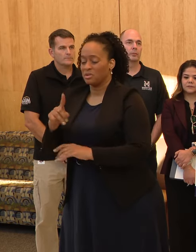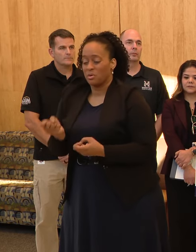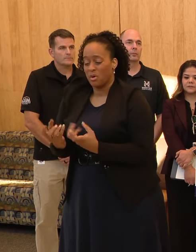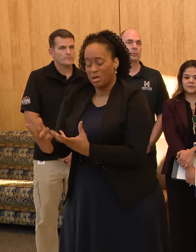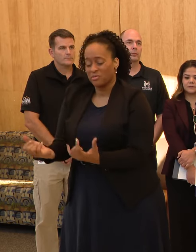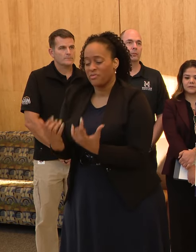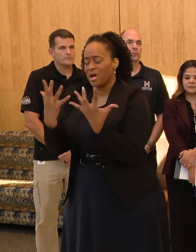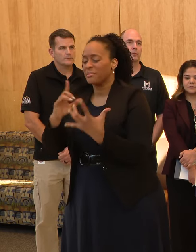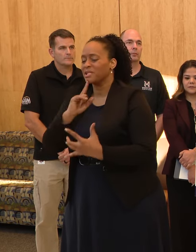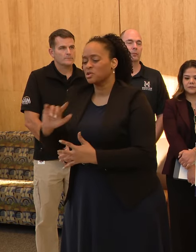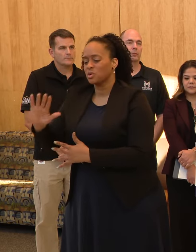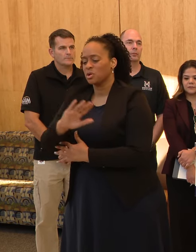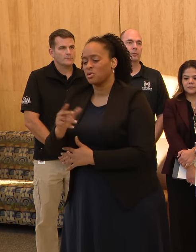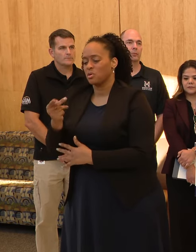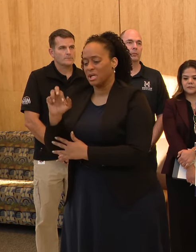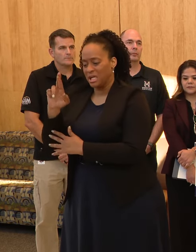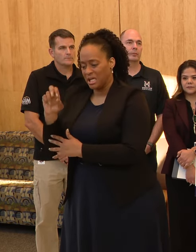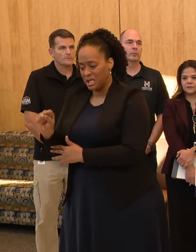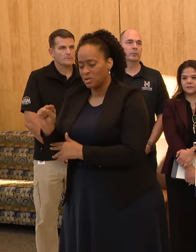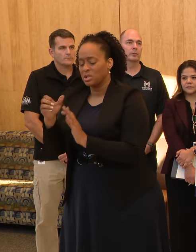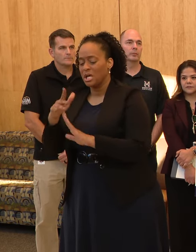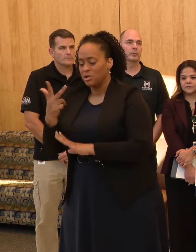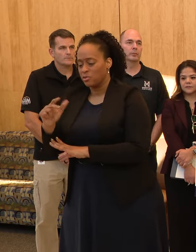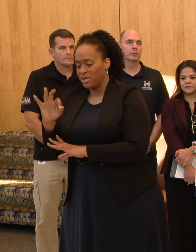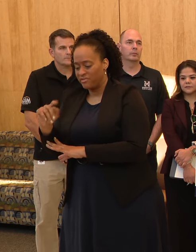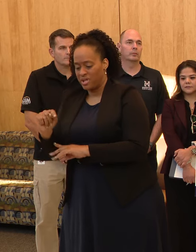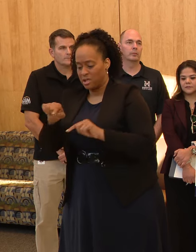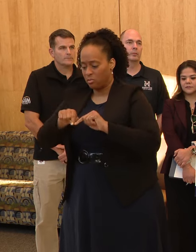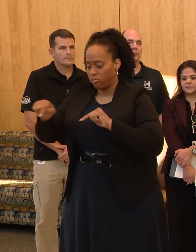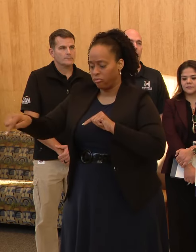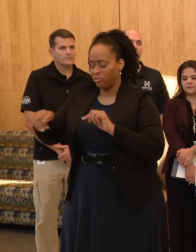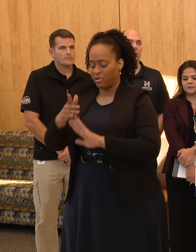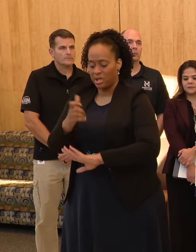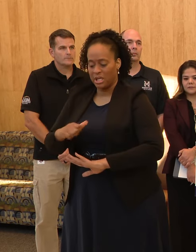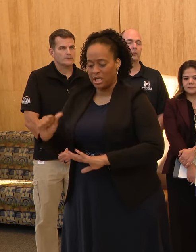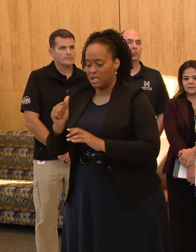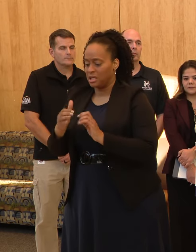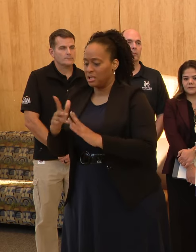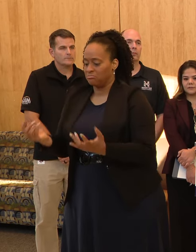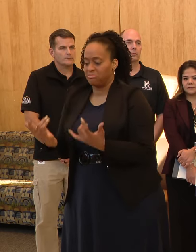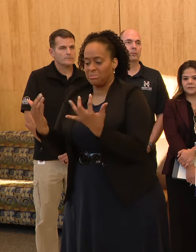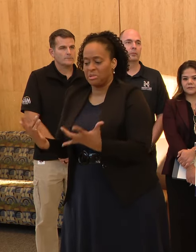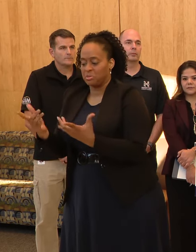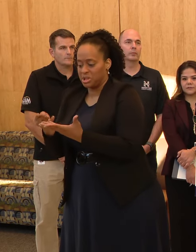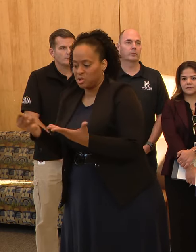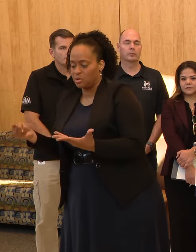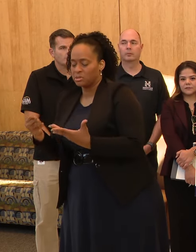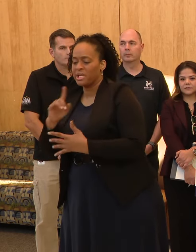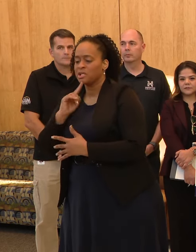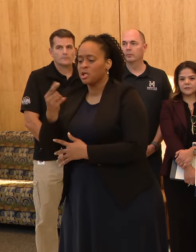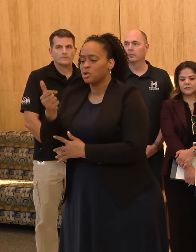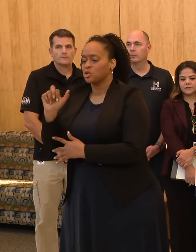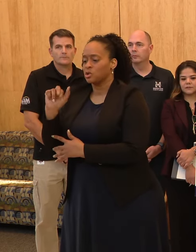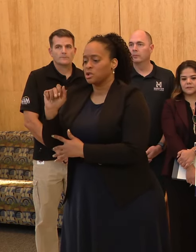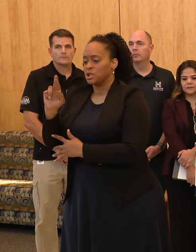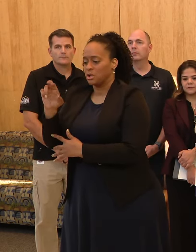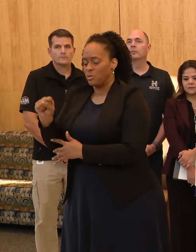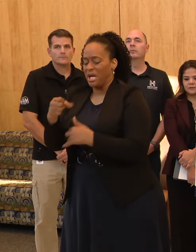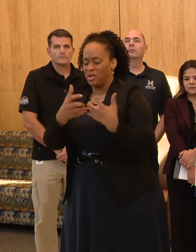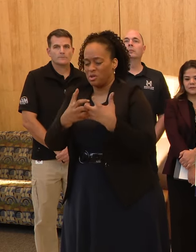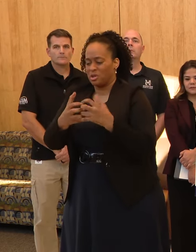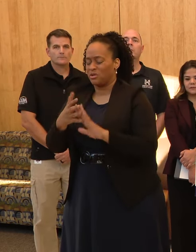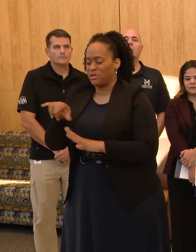your heaters are at a place 3 feet from any flammable areas or materials. Generators, make sure they're 20 feet from the